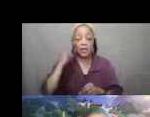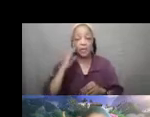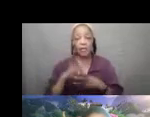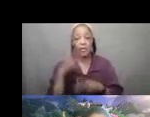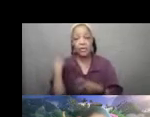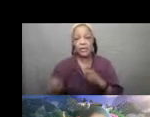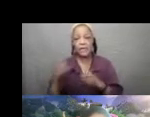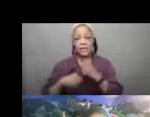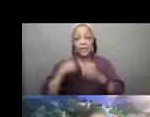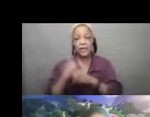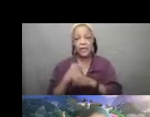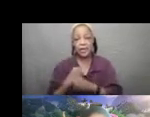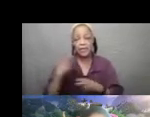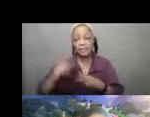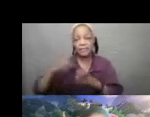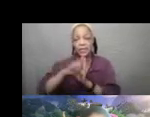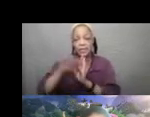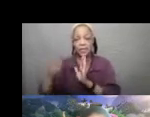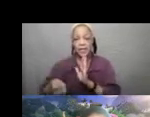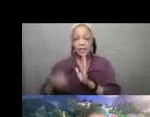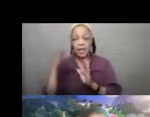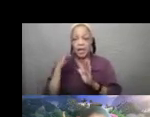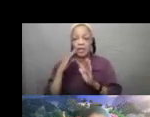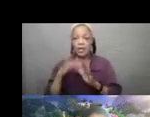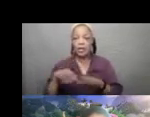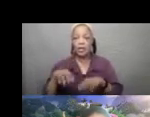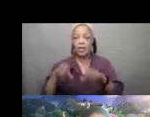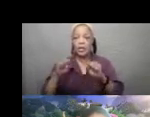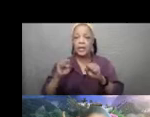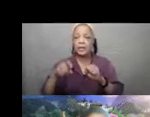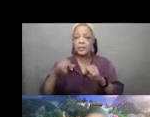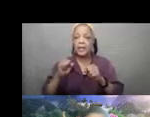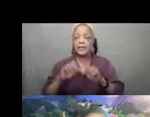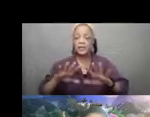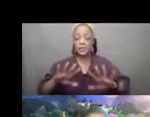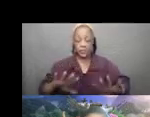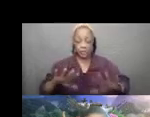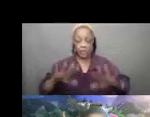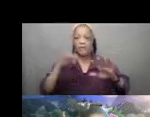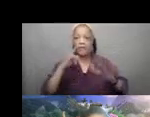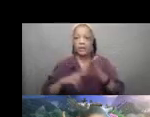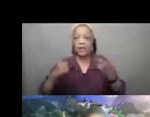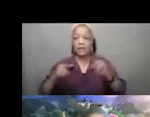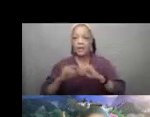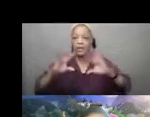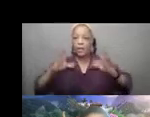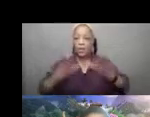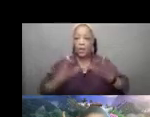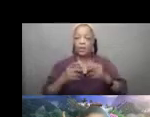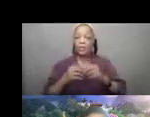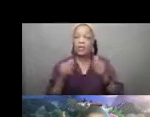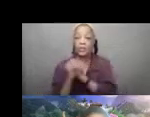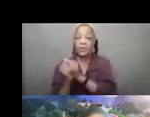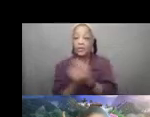year, semester. I know we're holding space for what's happening in the world, and here we are just coming together to center each other, our